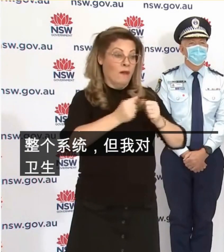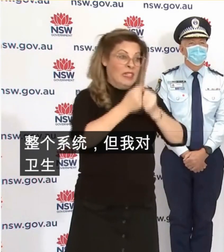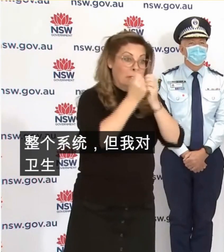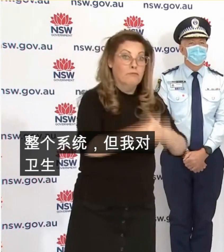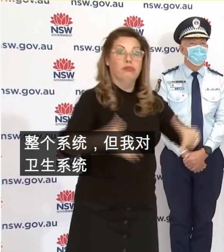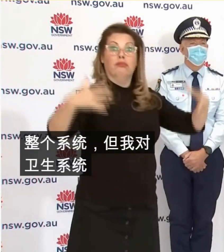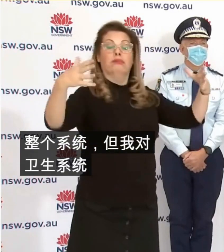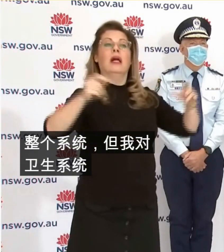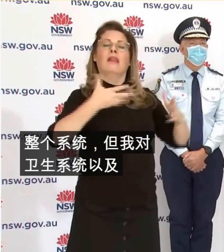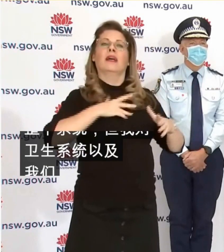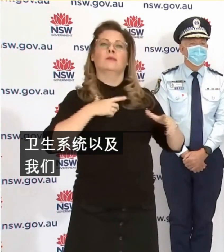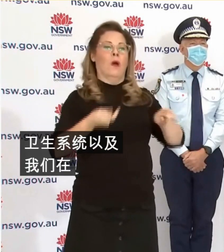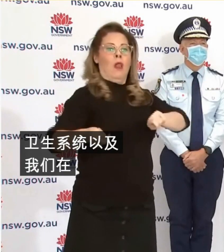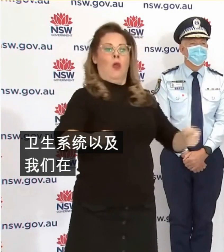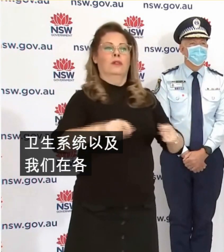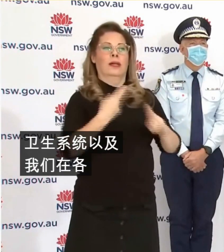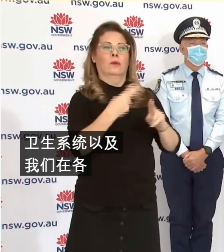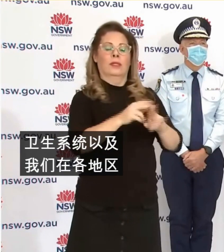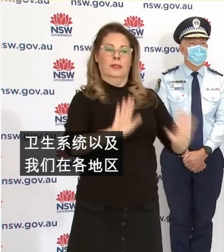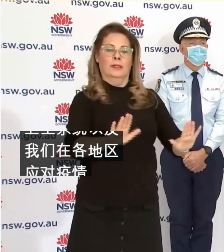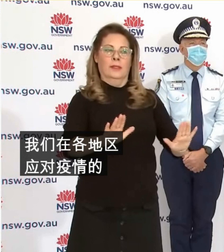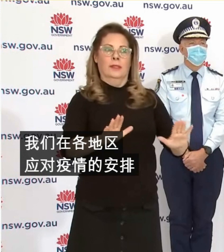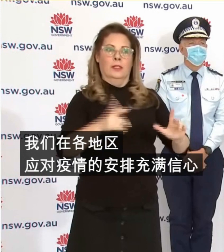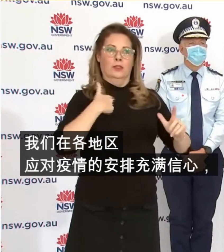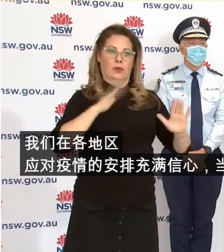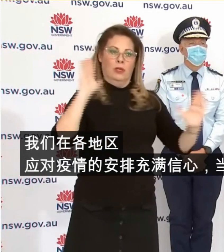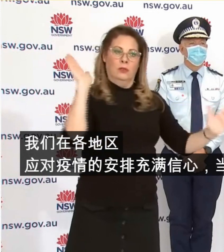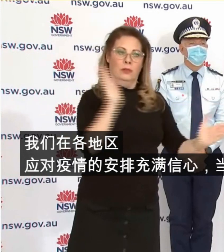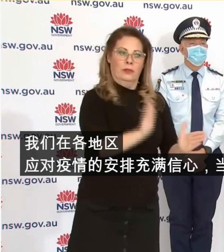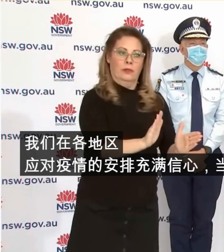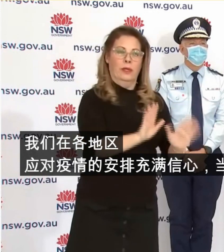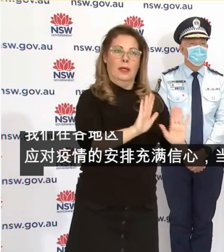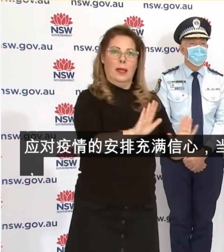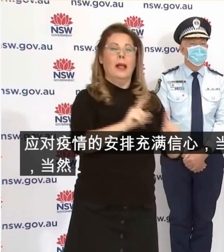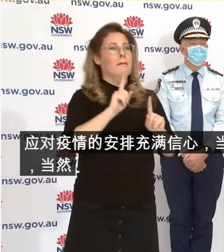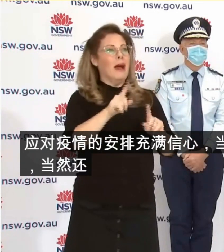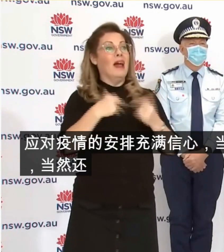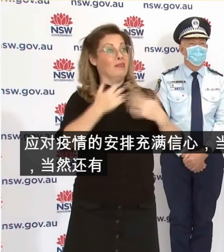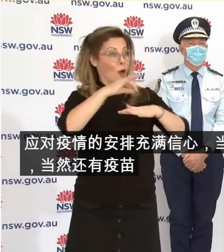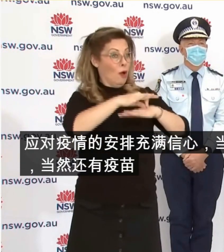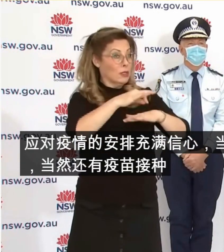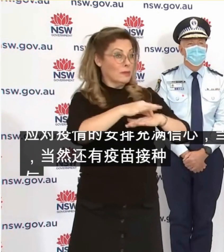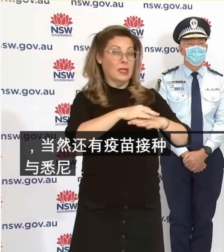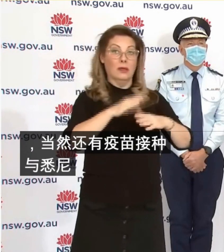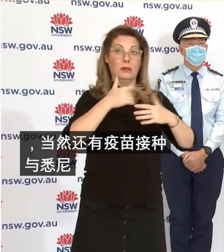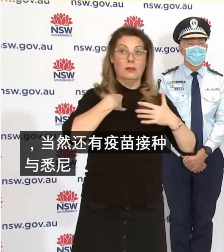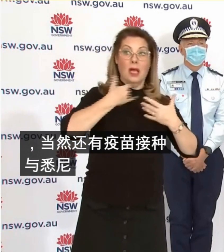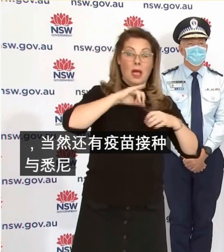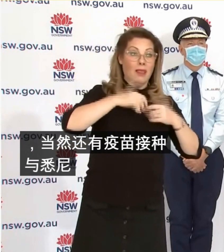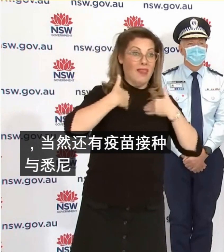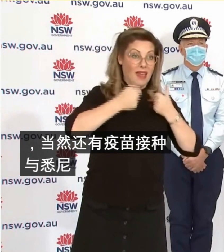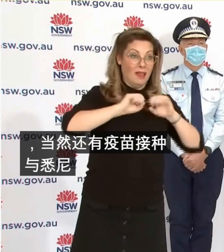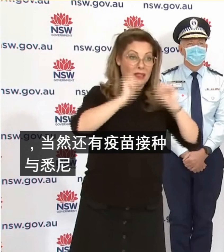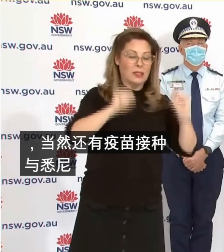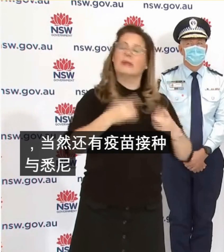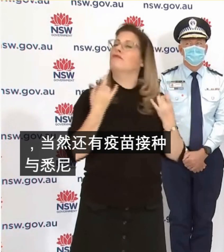confident in the health system and the arrangements we've got in the regions in dealing with outbreaks, dealing with, of course, testing, and, of course, vaccination, keeping up with Sydney.